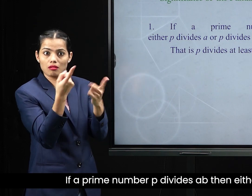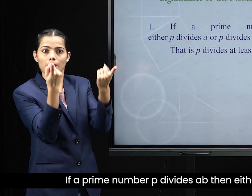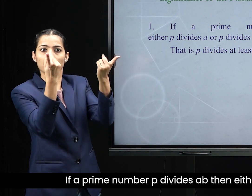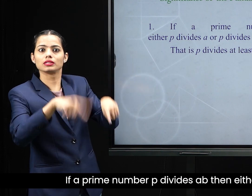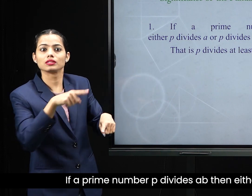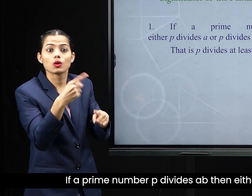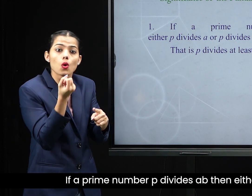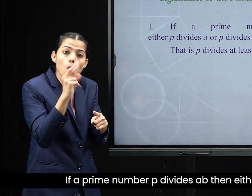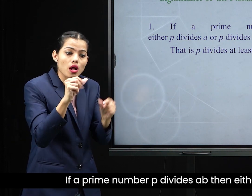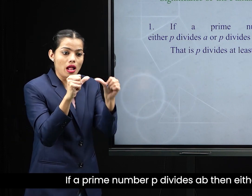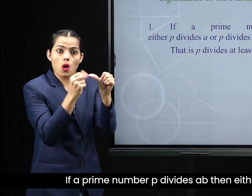B.